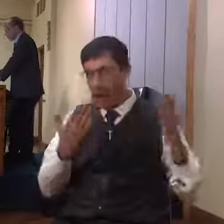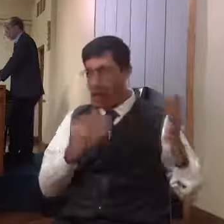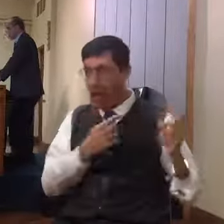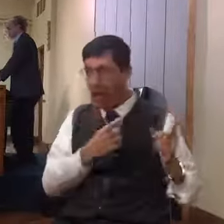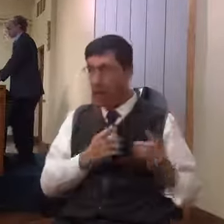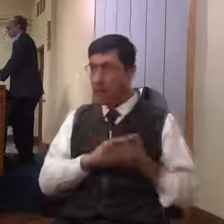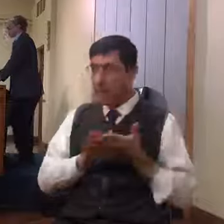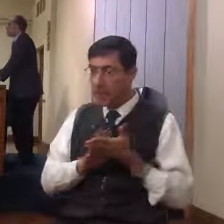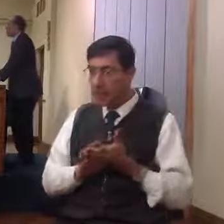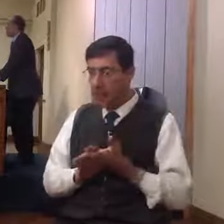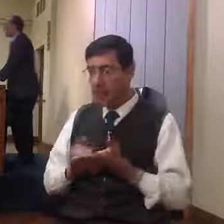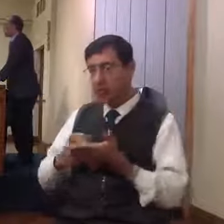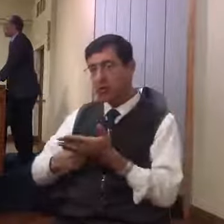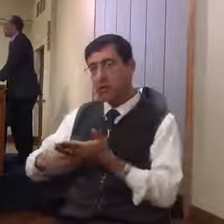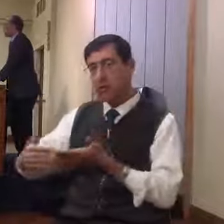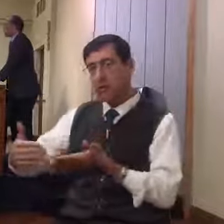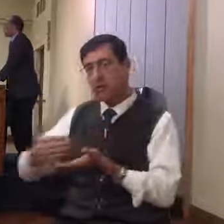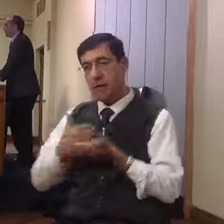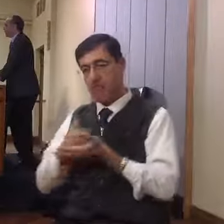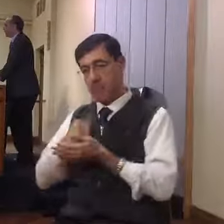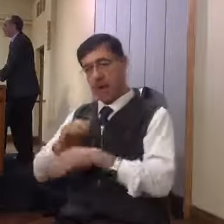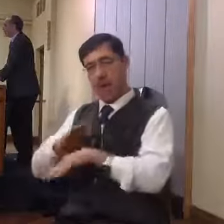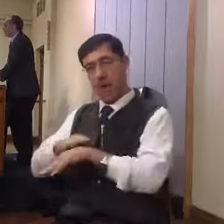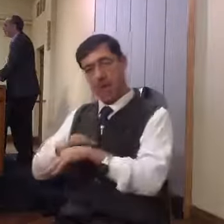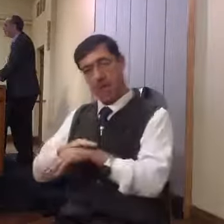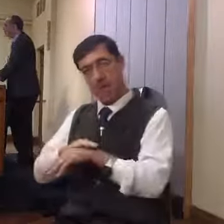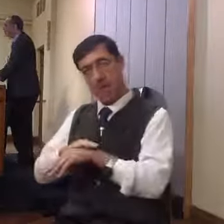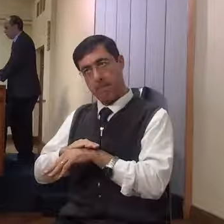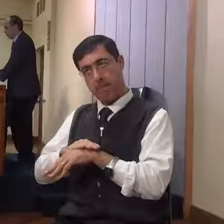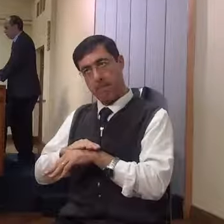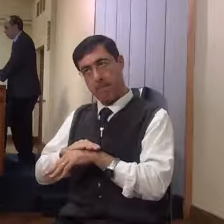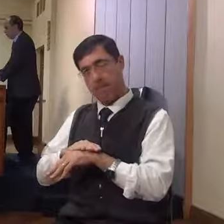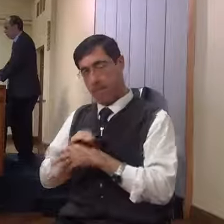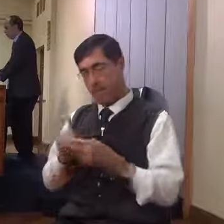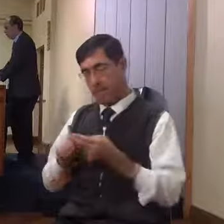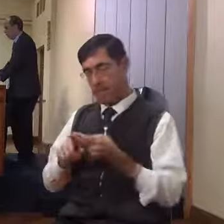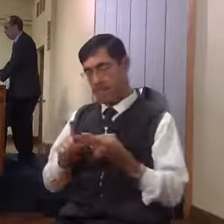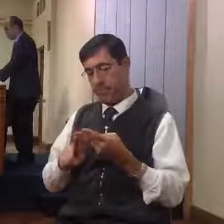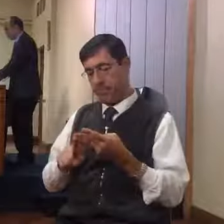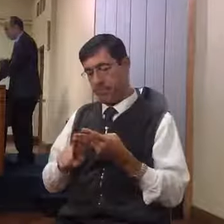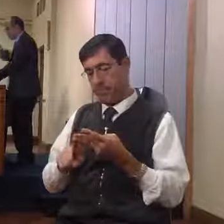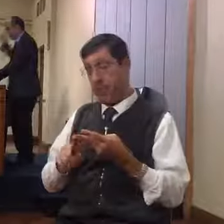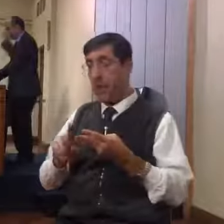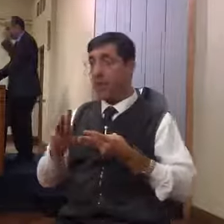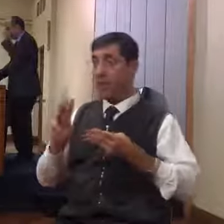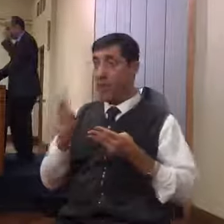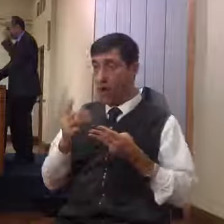one, does it violate any part of the scriptures?